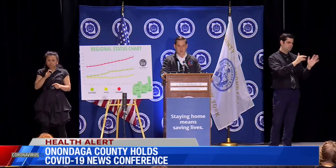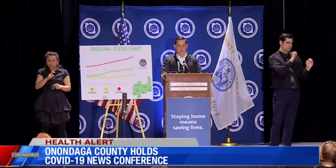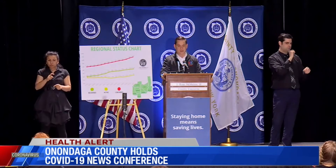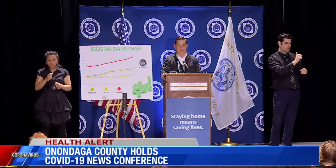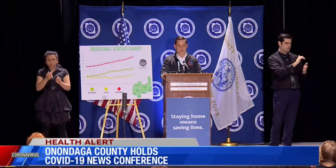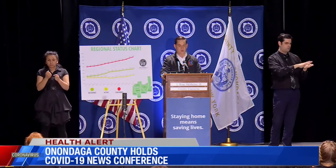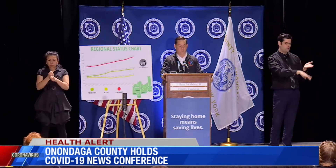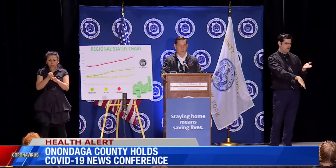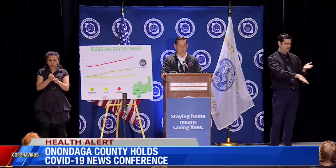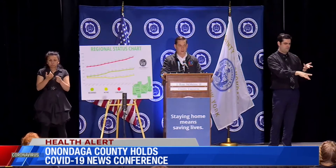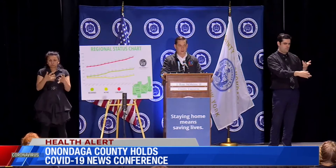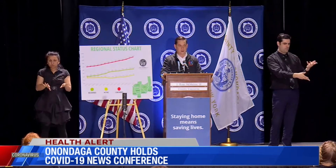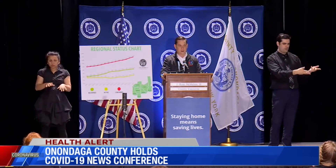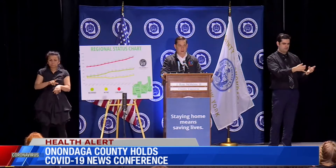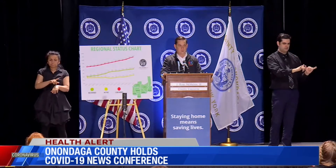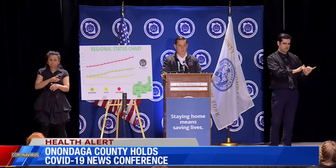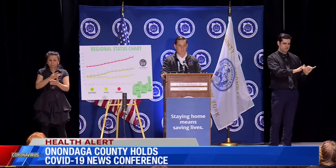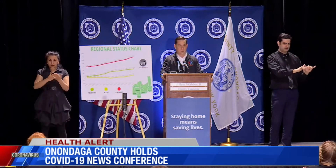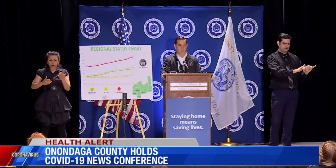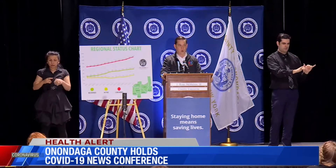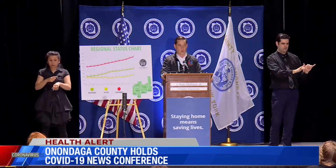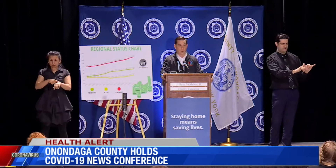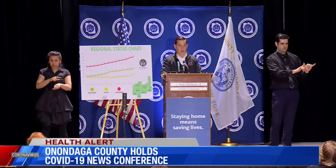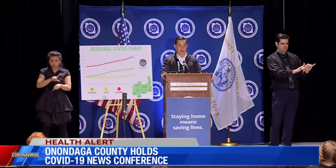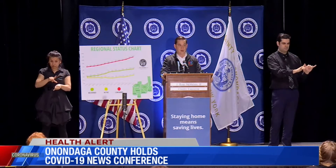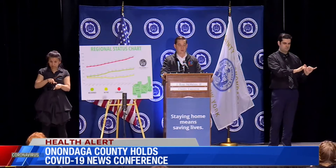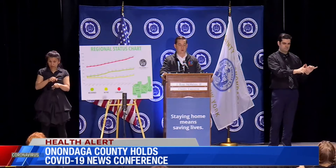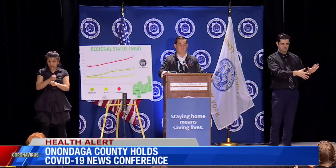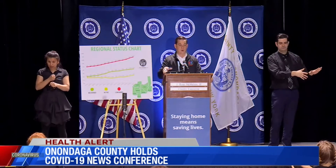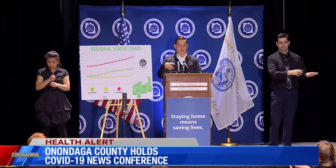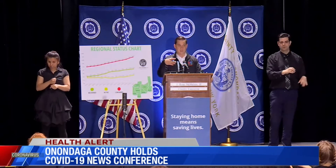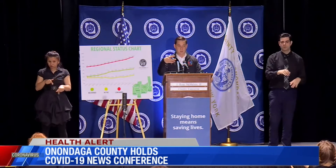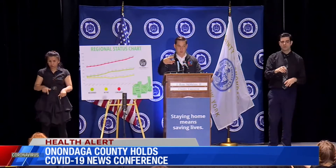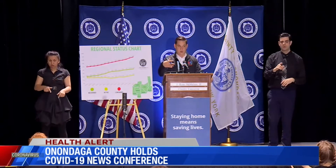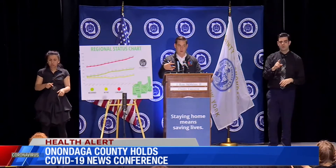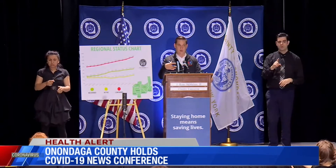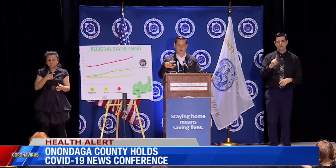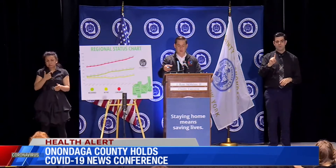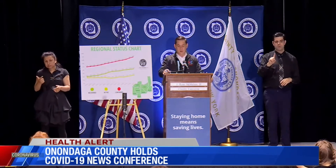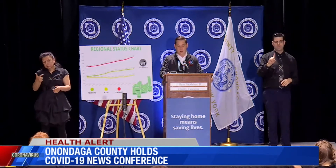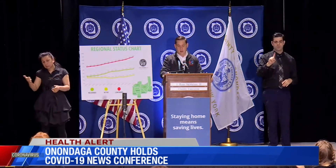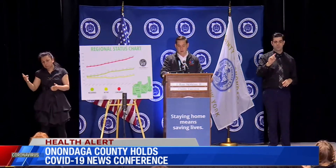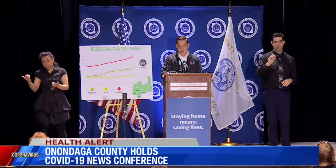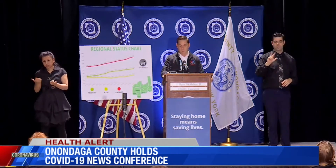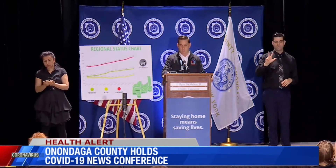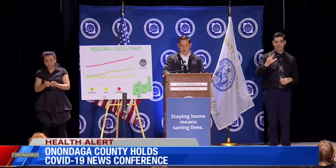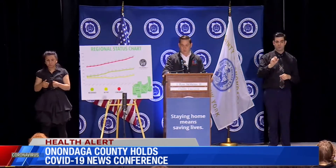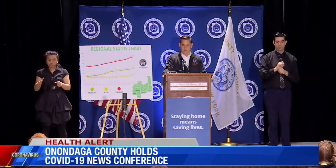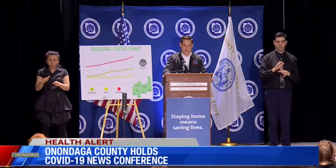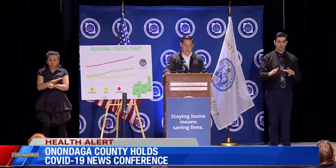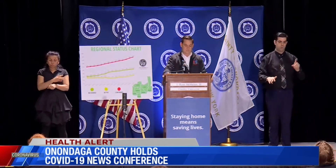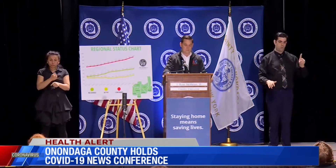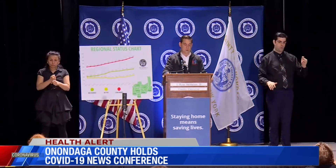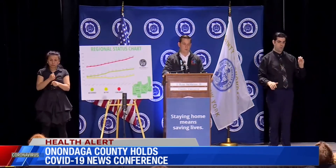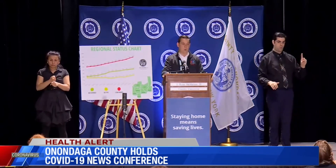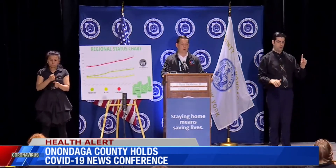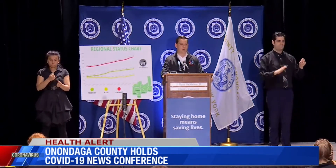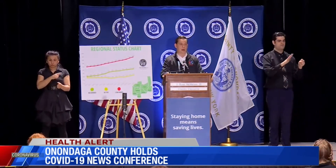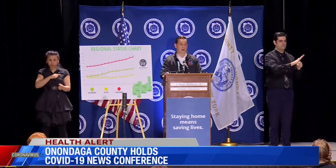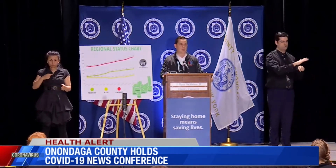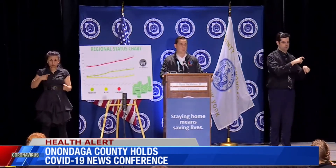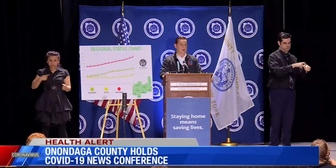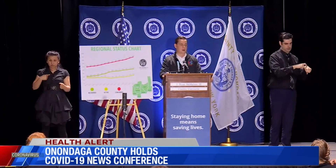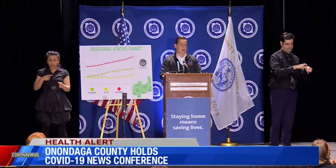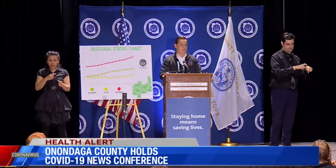do everything we can to avoid our 101 liners are full-time employees. So we want to protect them every way